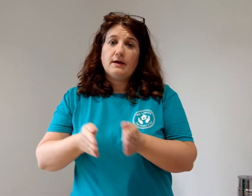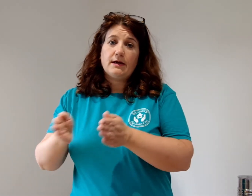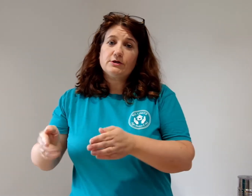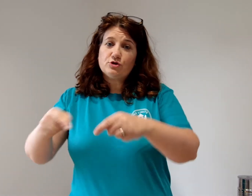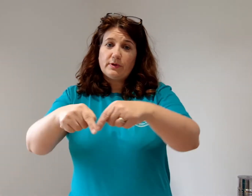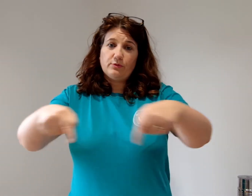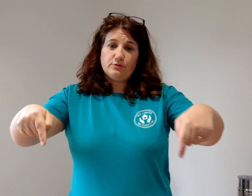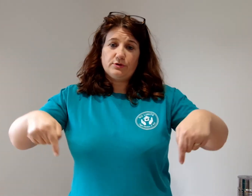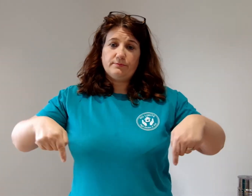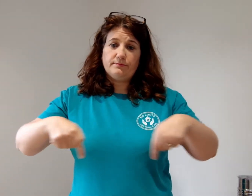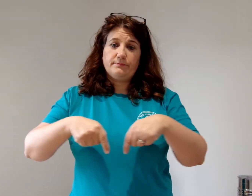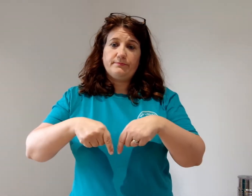and a chopping board.